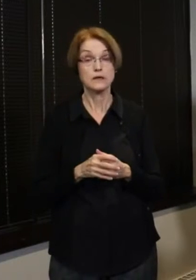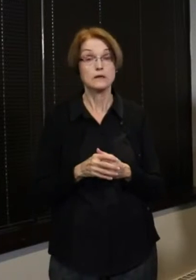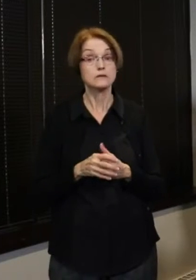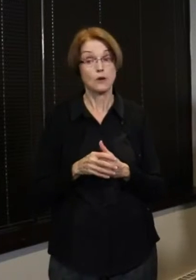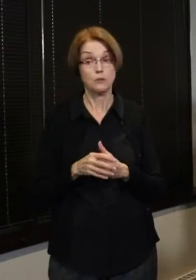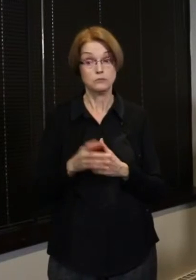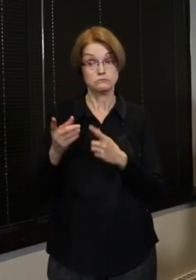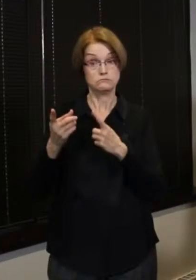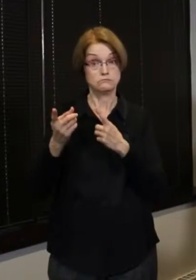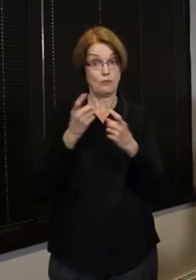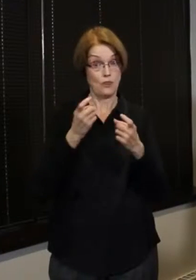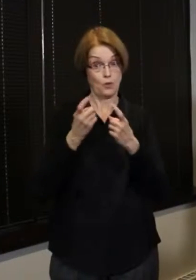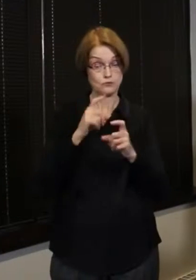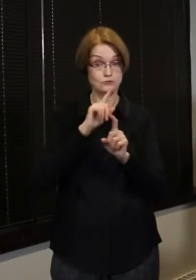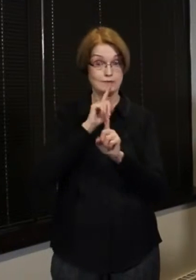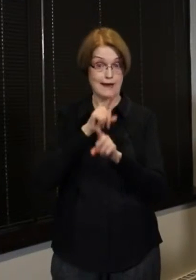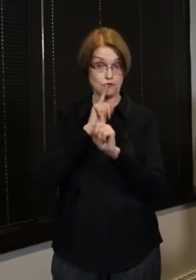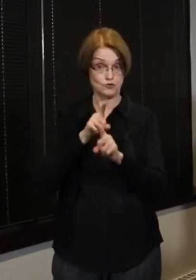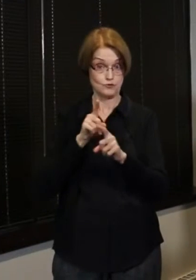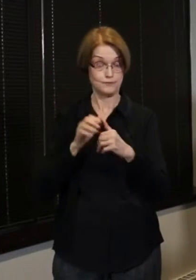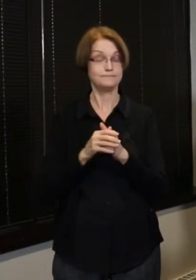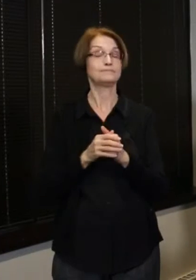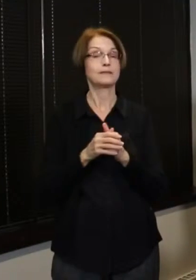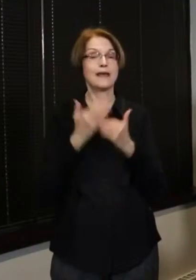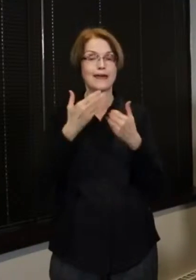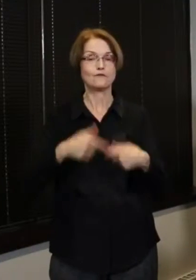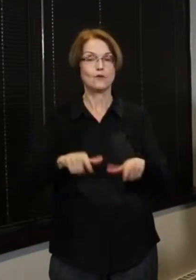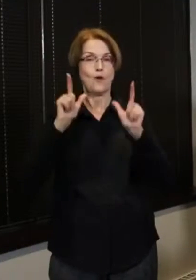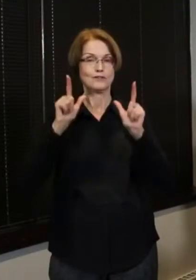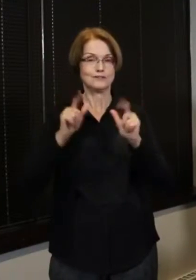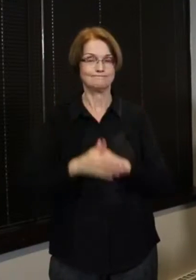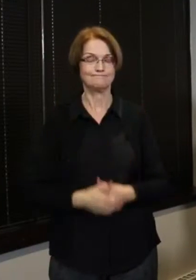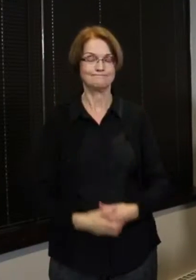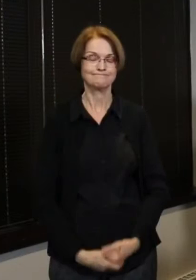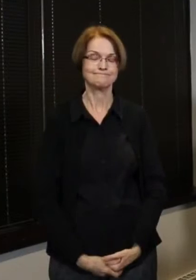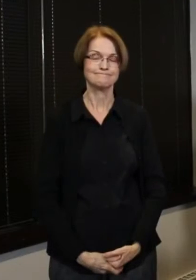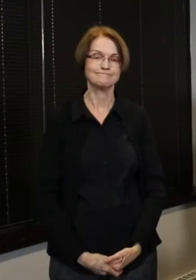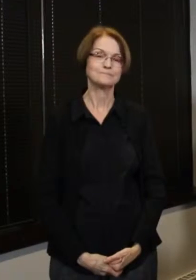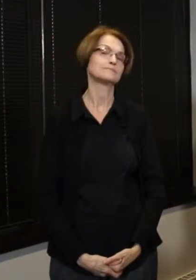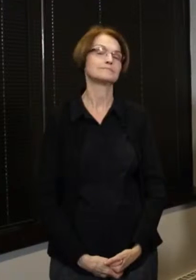concludes the list of questions we've received from members of the media prior to today's briefing. Thanks for watching.